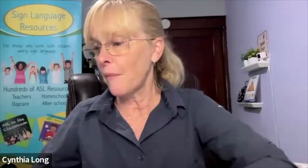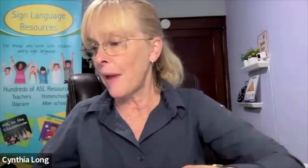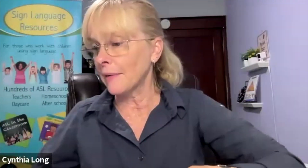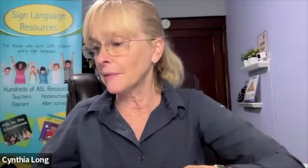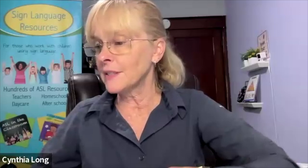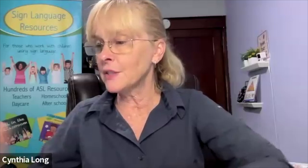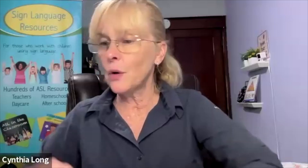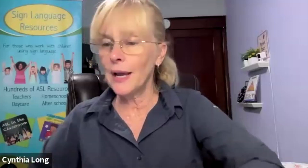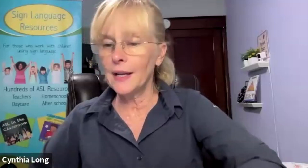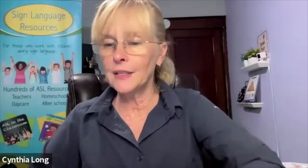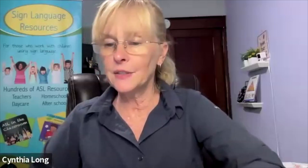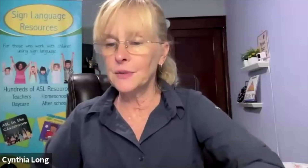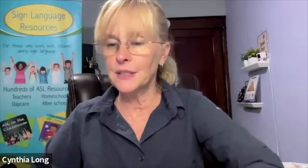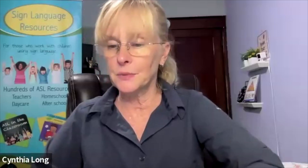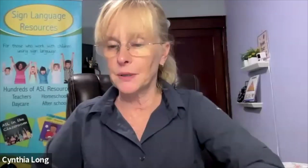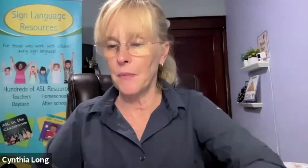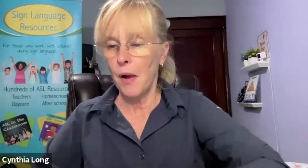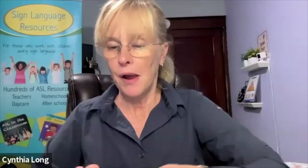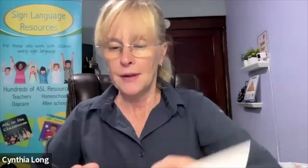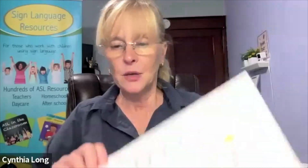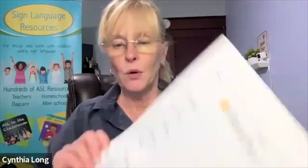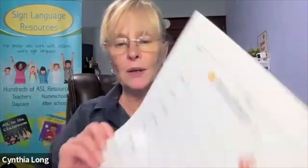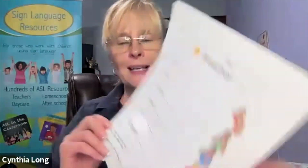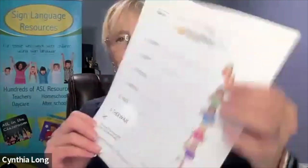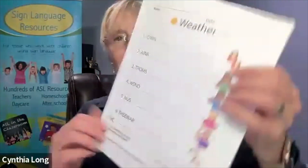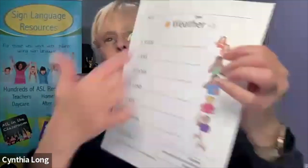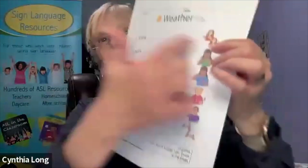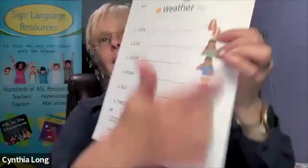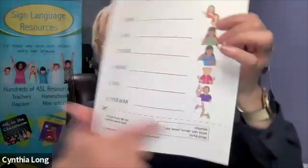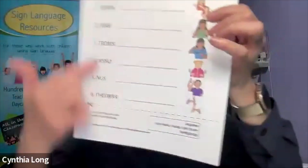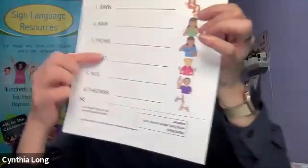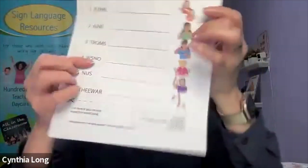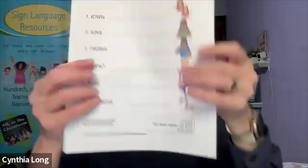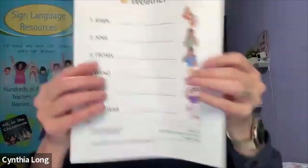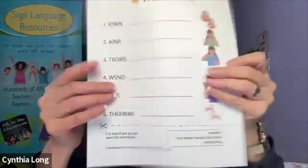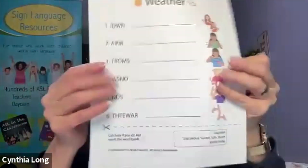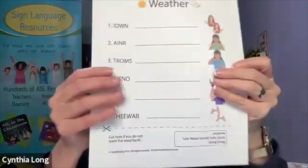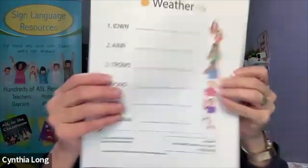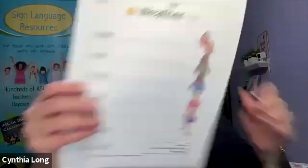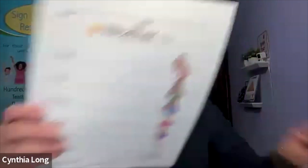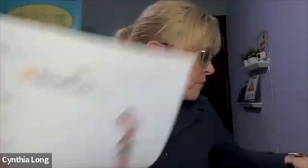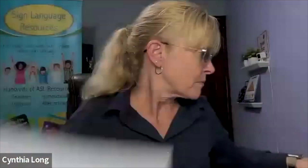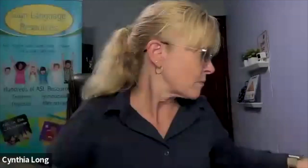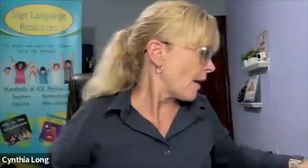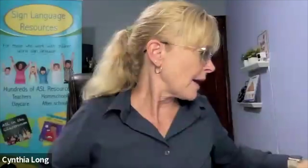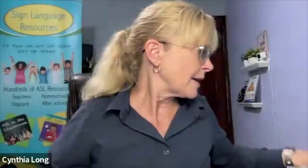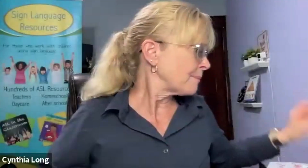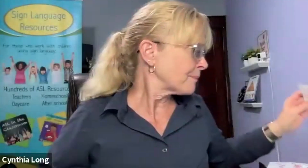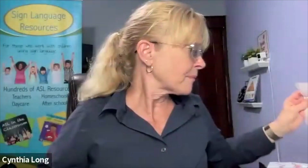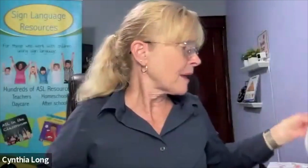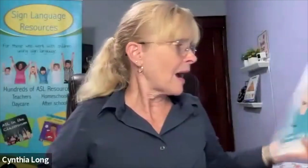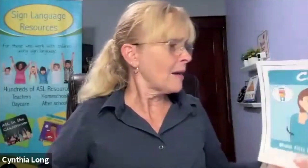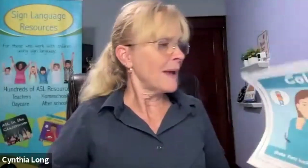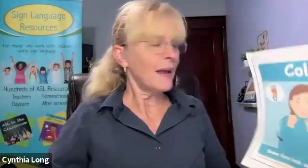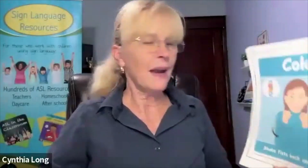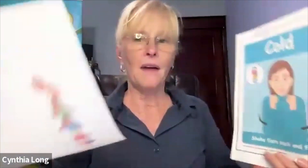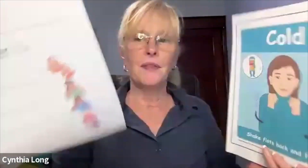yeah, let's go ahead and do this one. So let's say we had those words right here. I may have